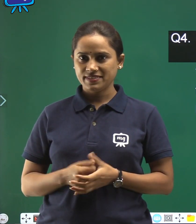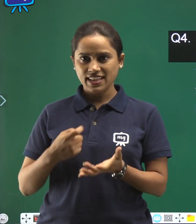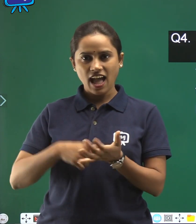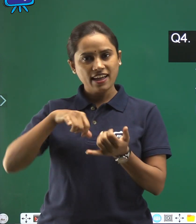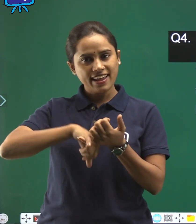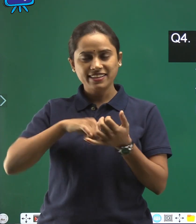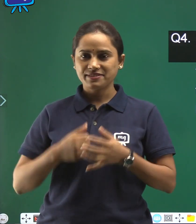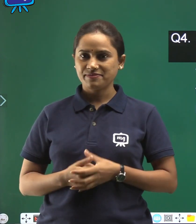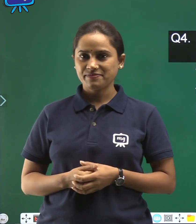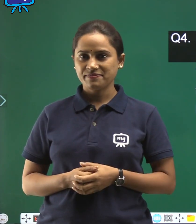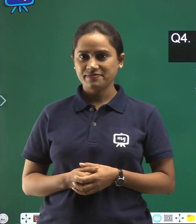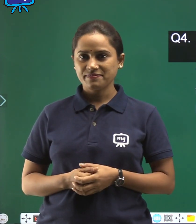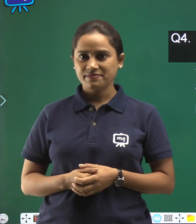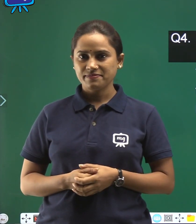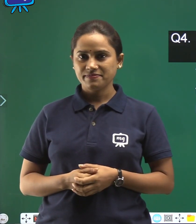TIGERS,